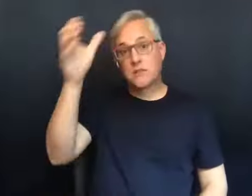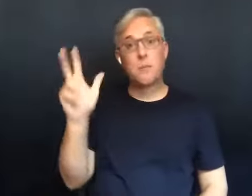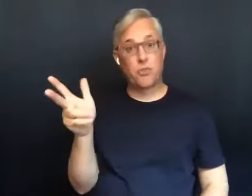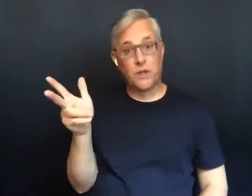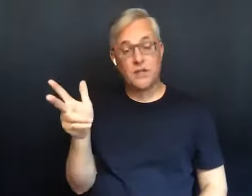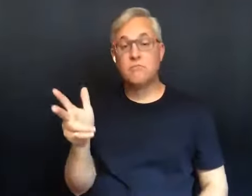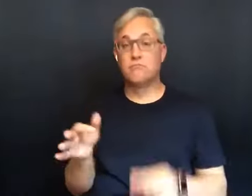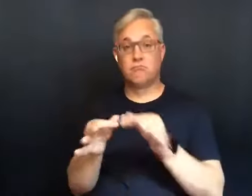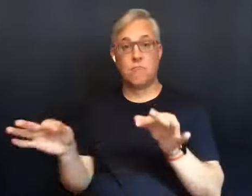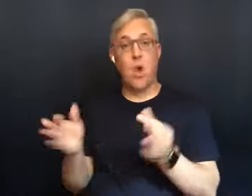issues, which I want to get to real quick.